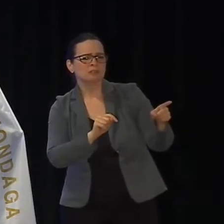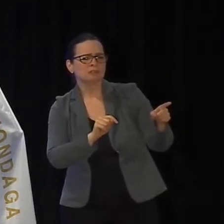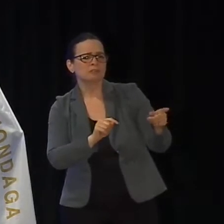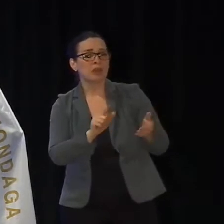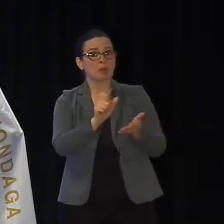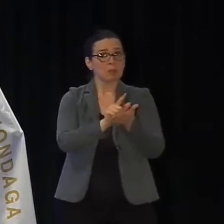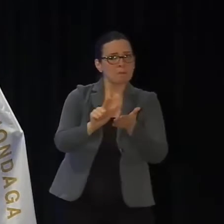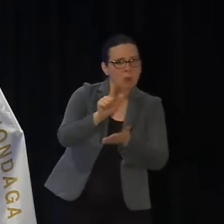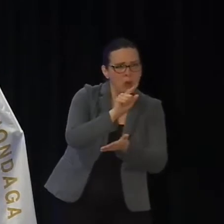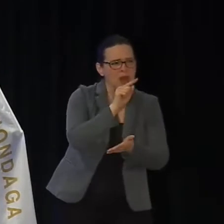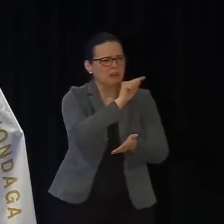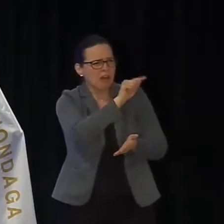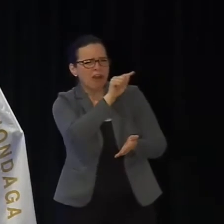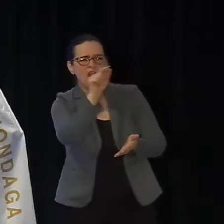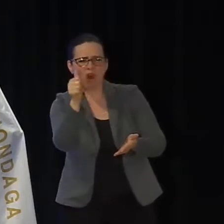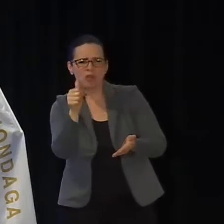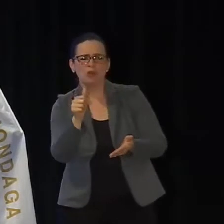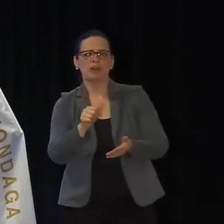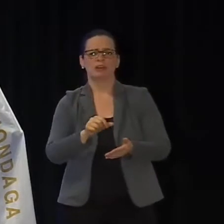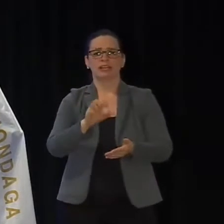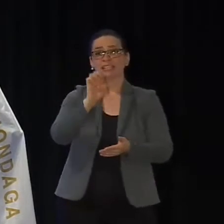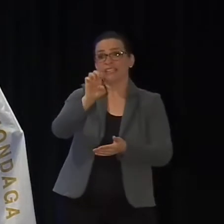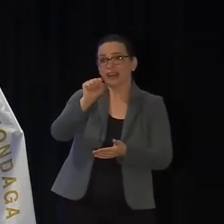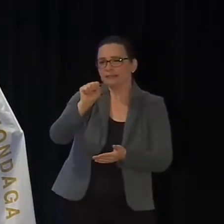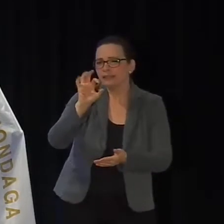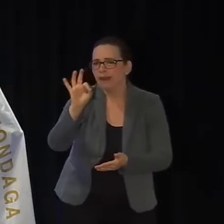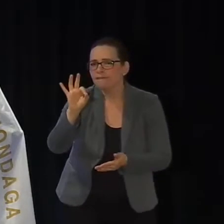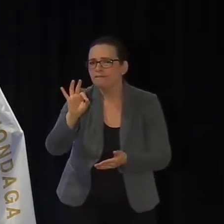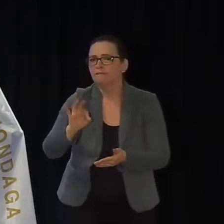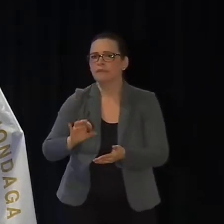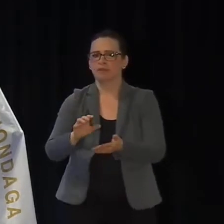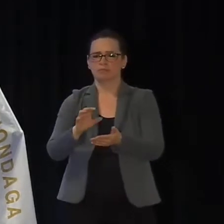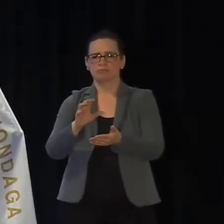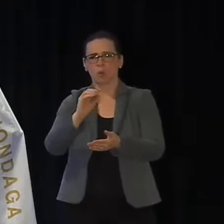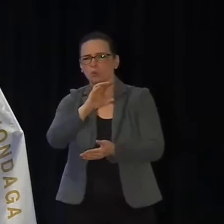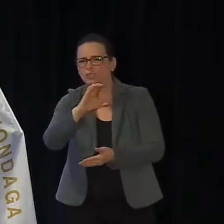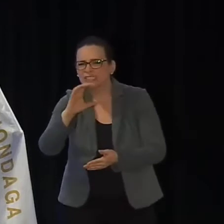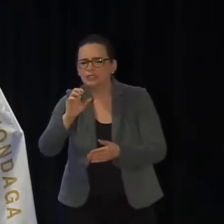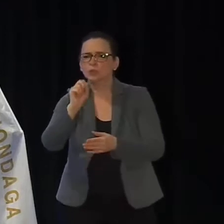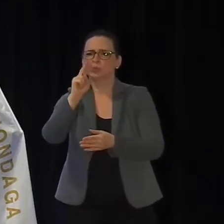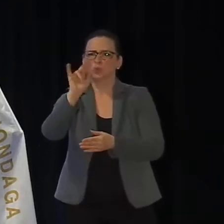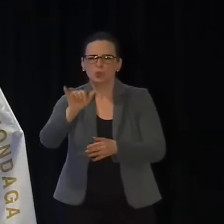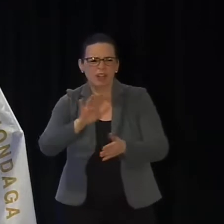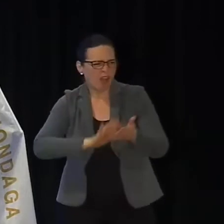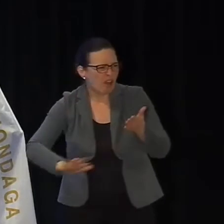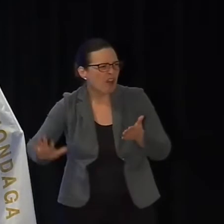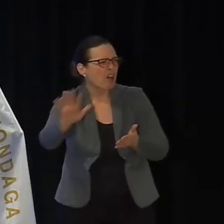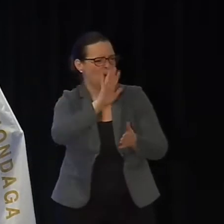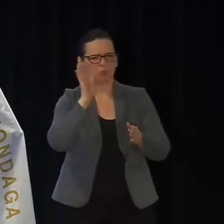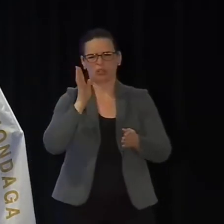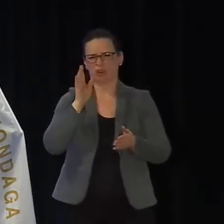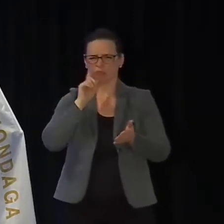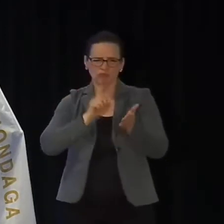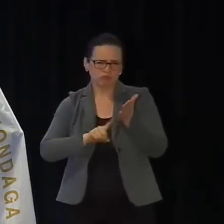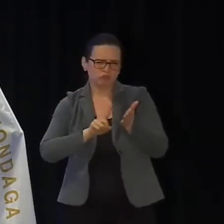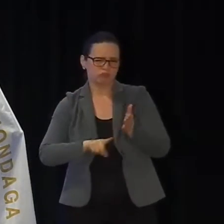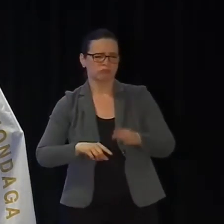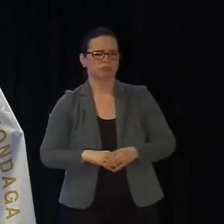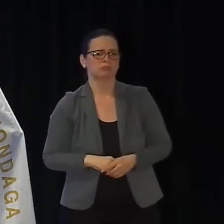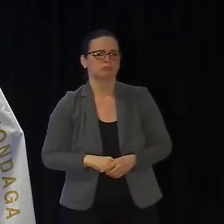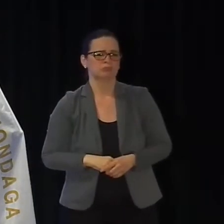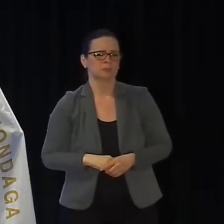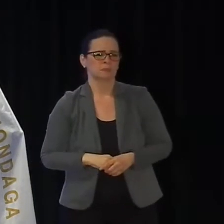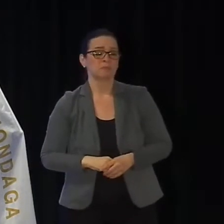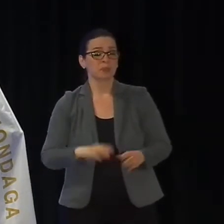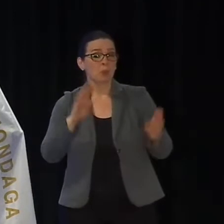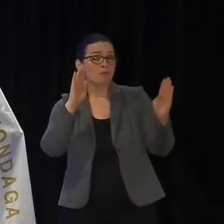there, ESF. And then we'll see where the cases are still going. And certainly we'll probably micro-target